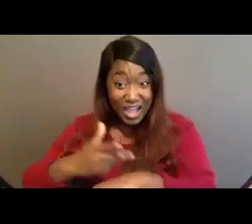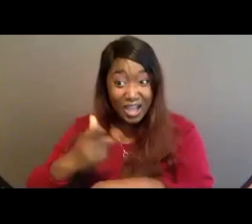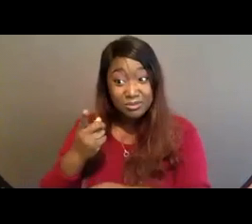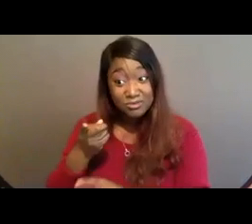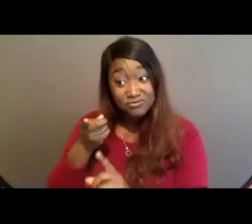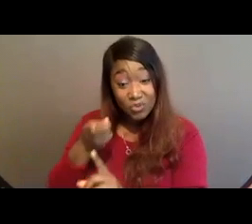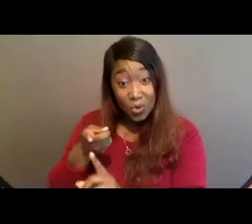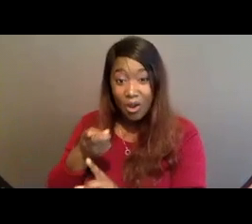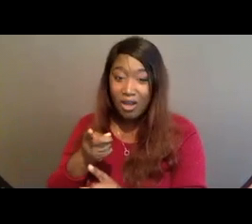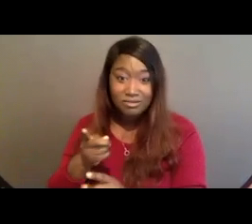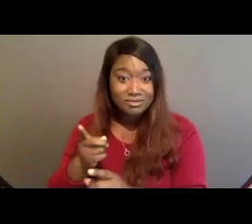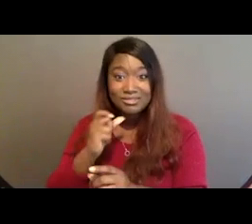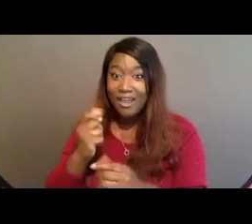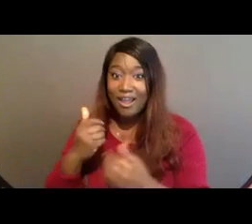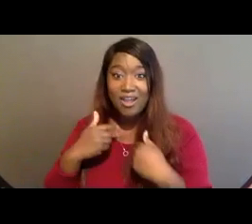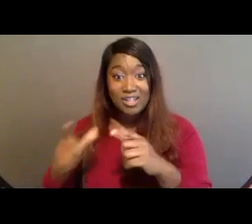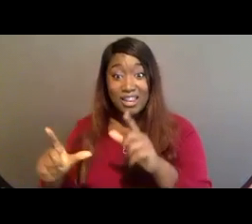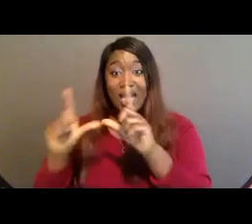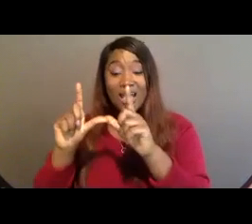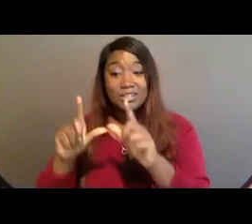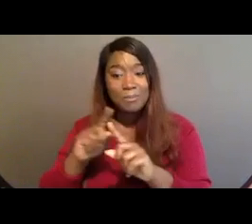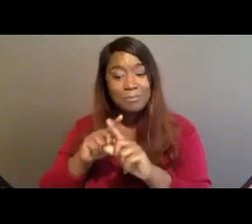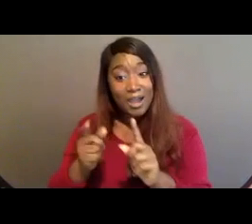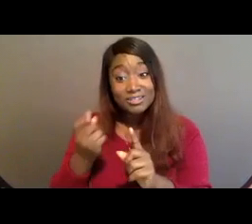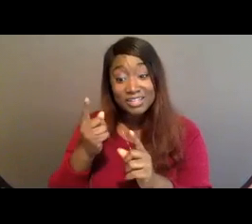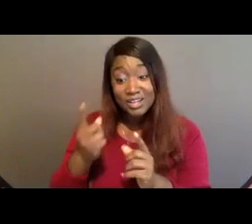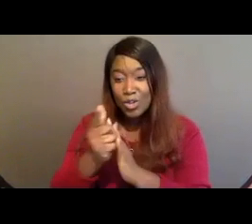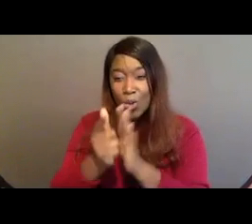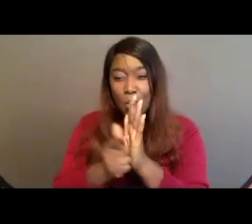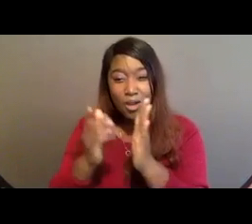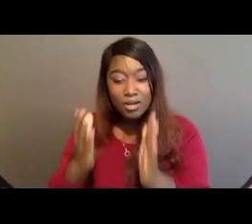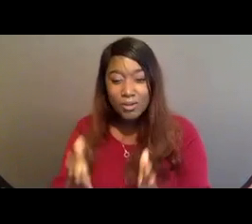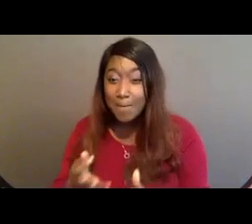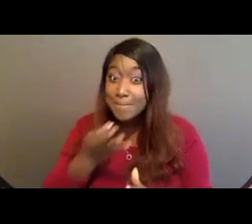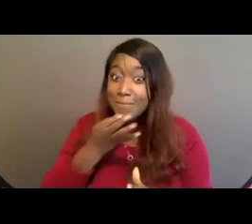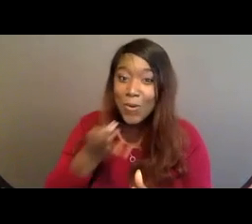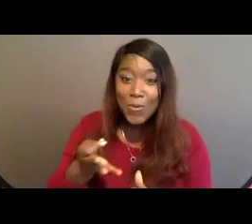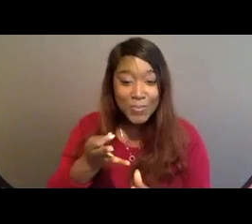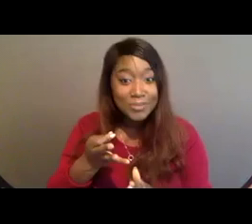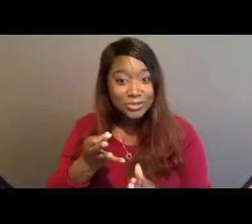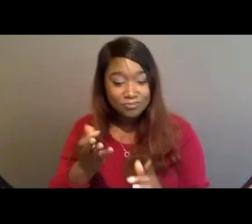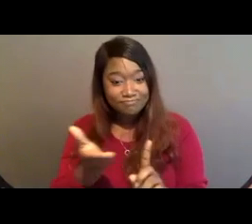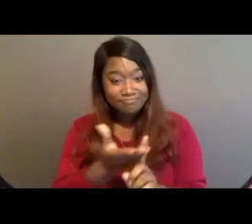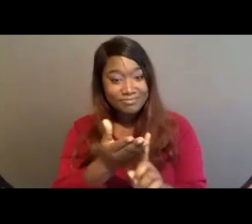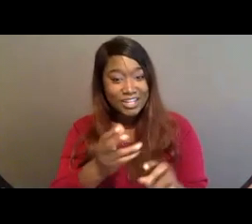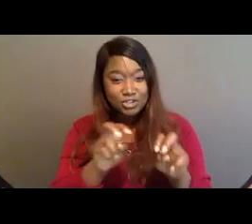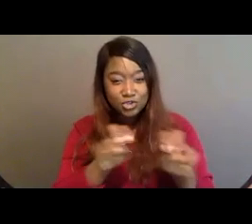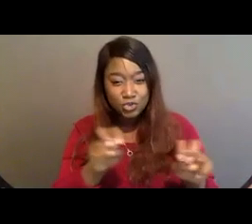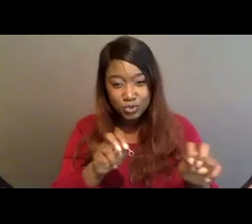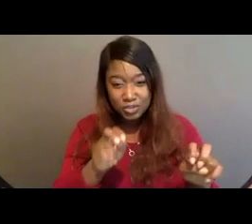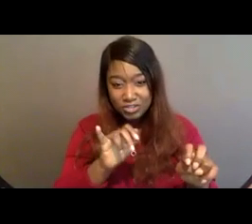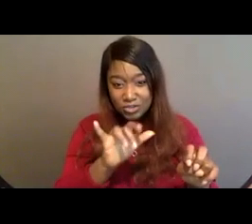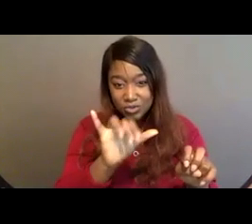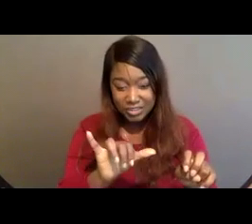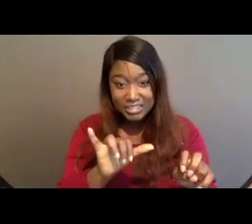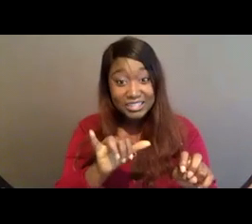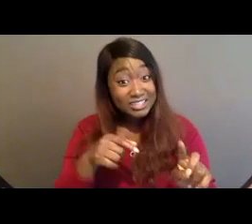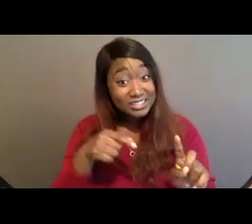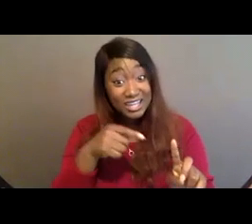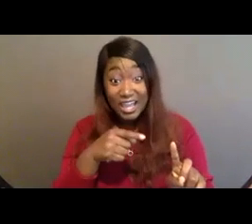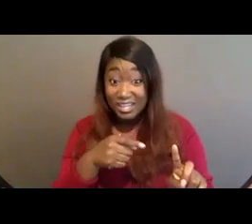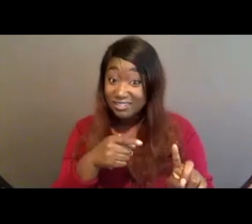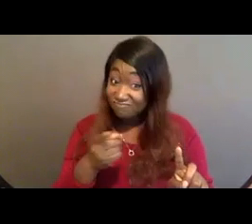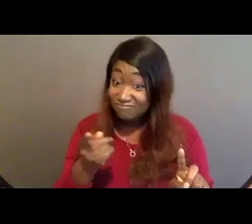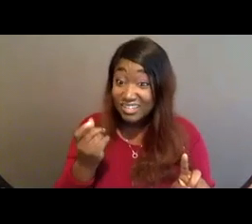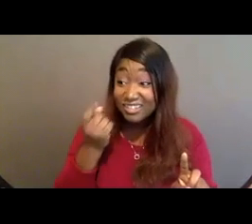jury to not convict him of being guilty, really under the auspices of like, I sure hope you don't need a doctor someday, because